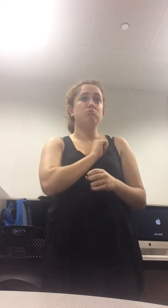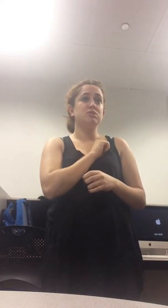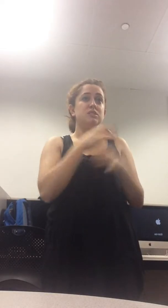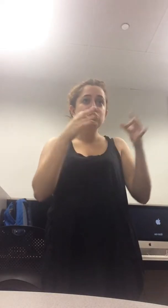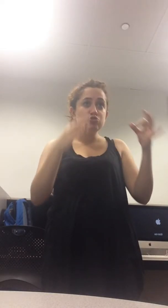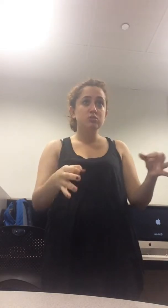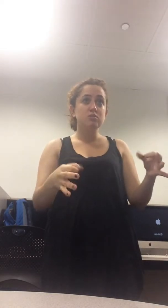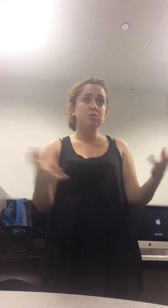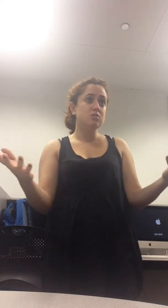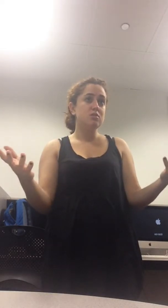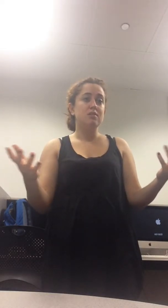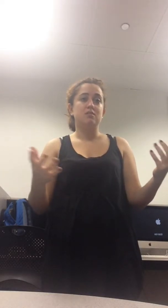They might get even more stressed.